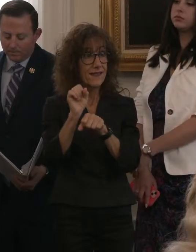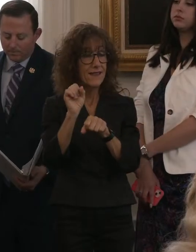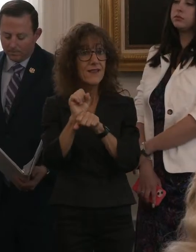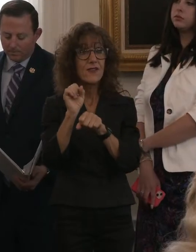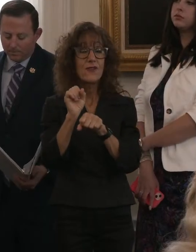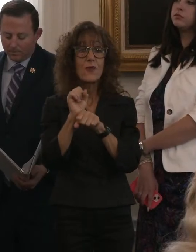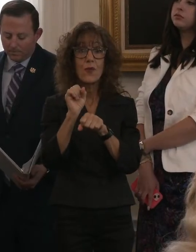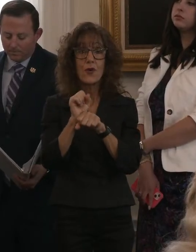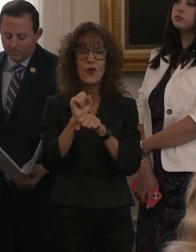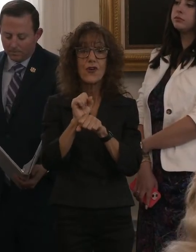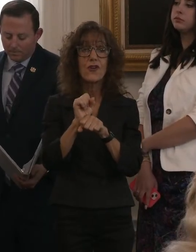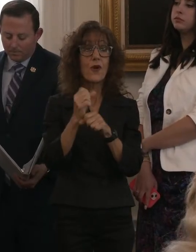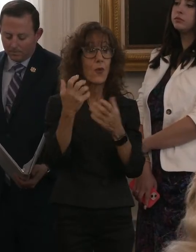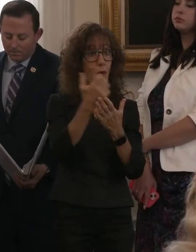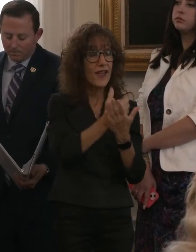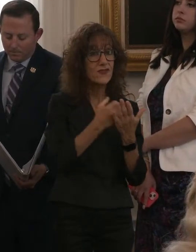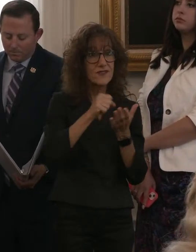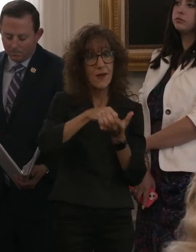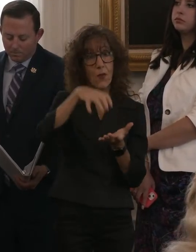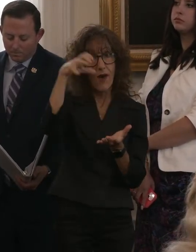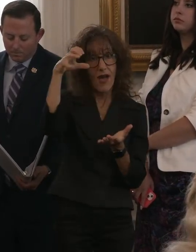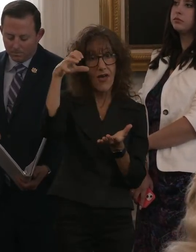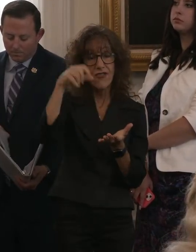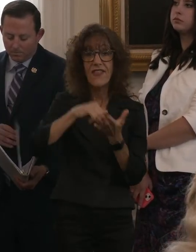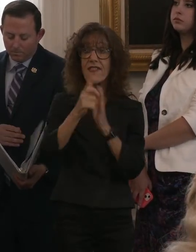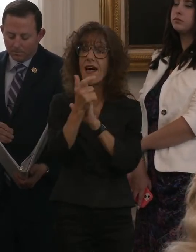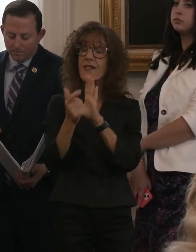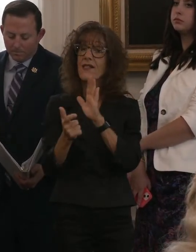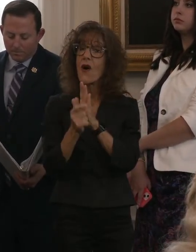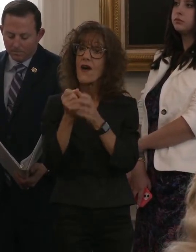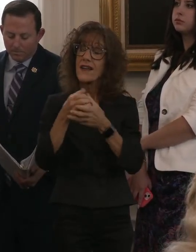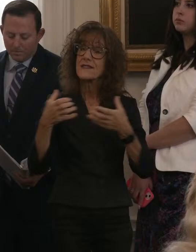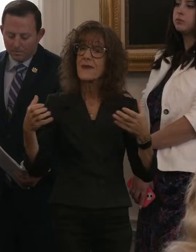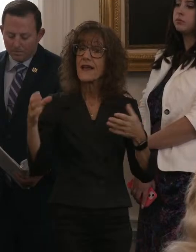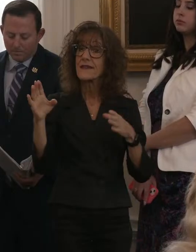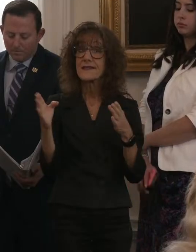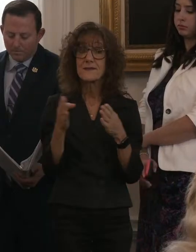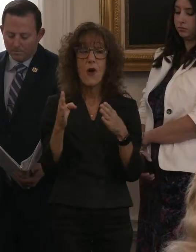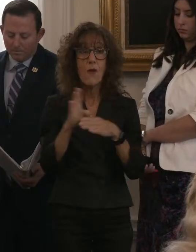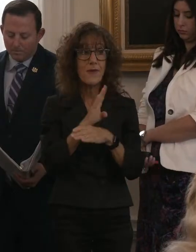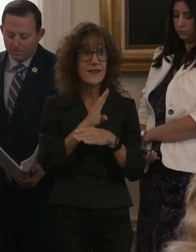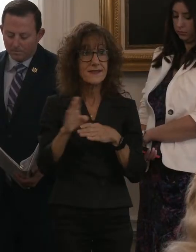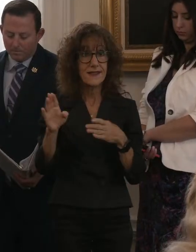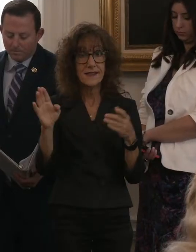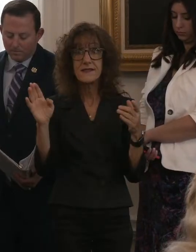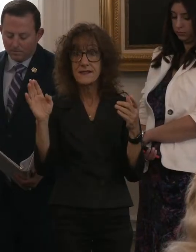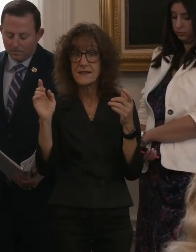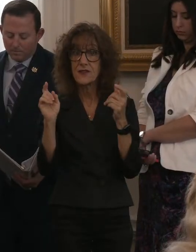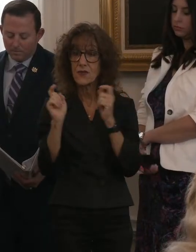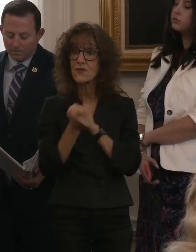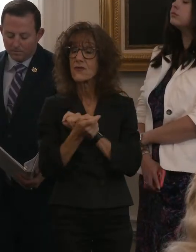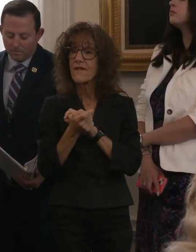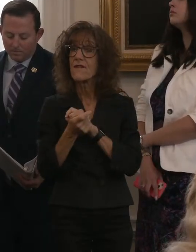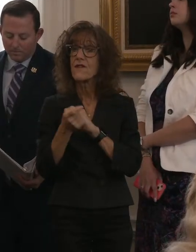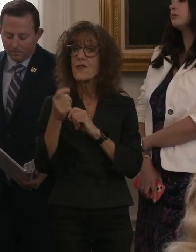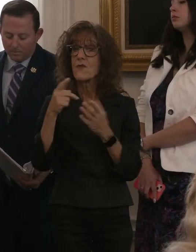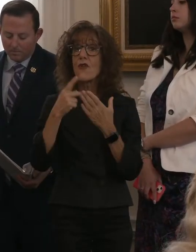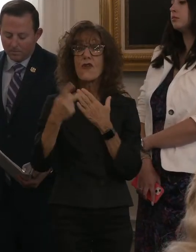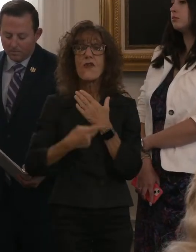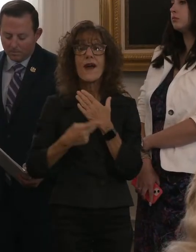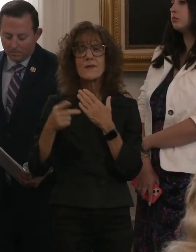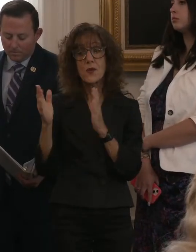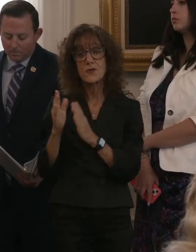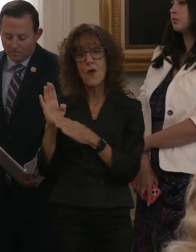wealth. This legislation expands the Small Business Reserve Program so our small businesses are not